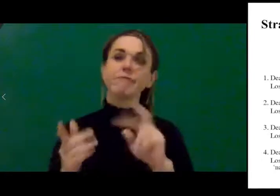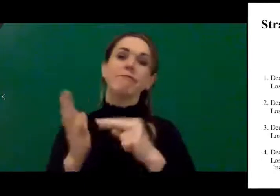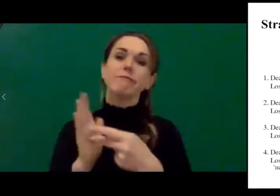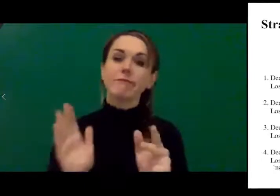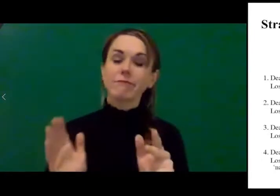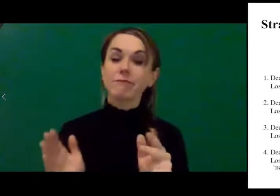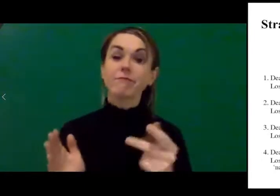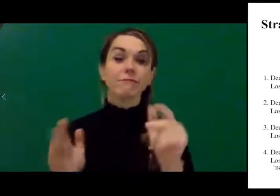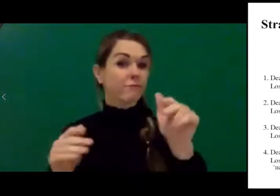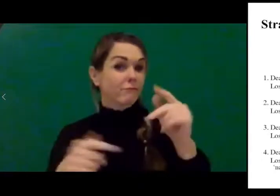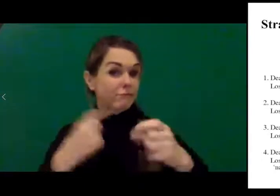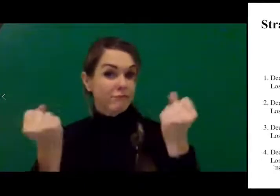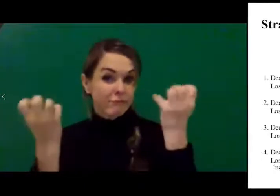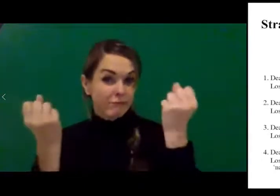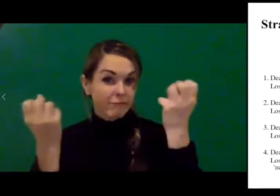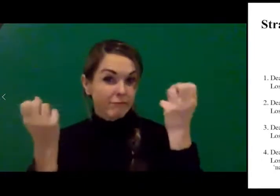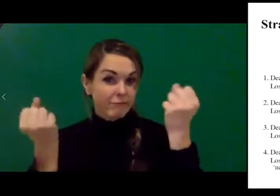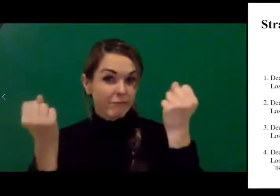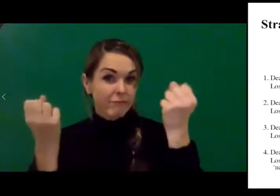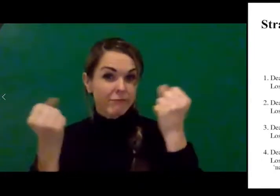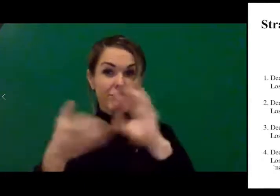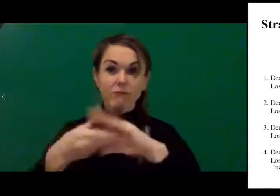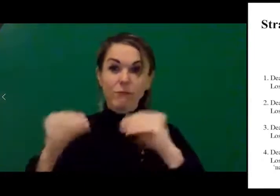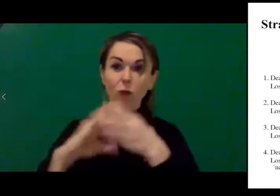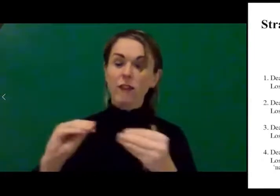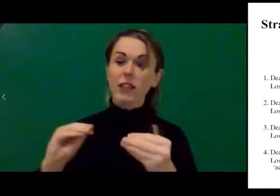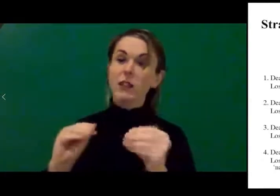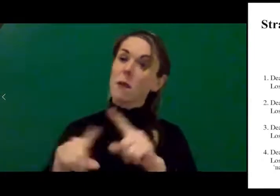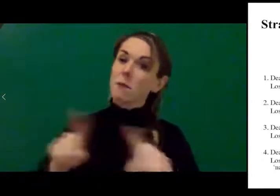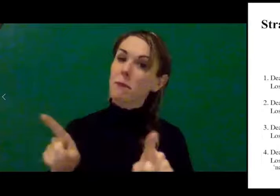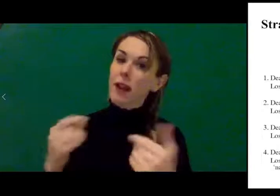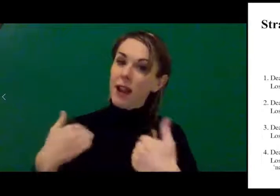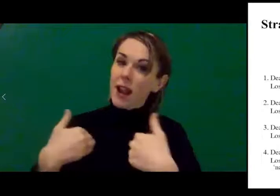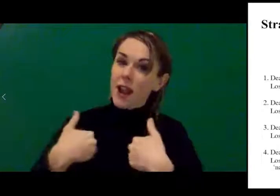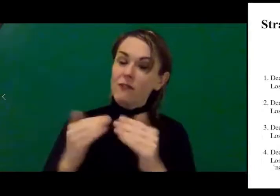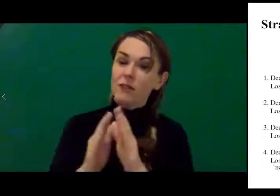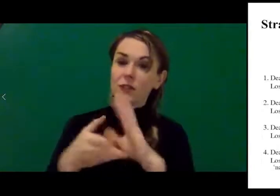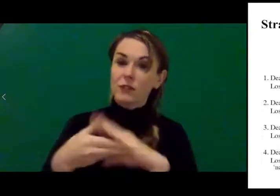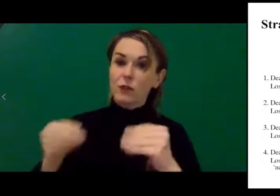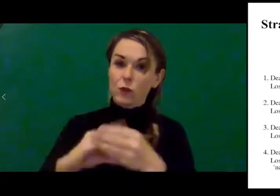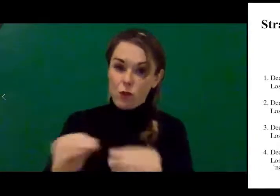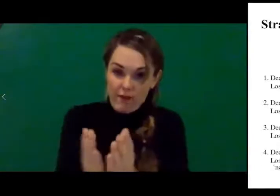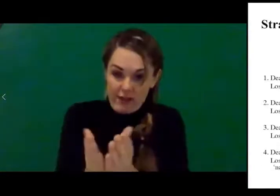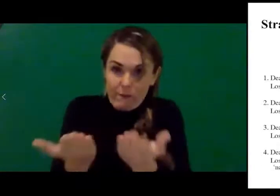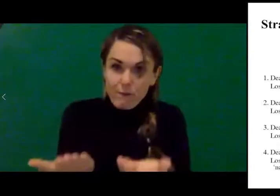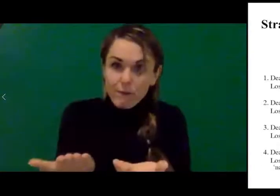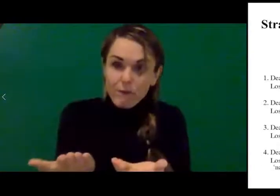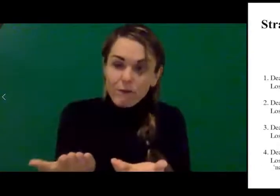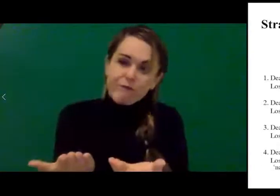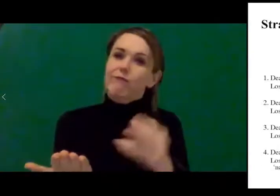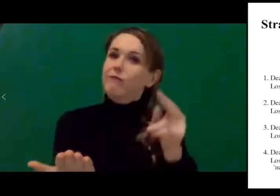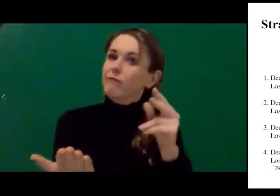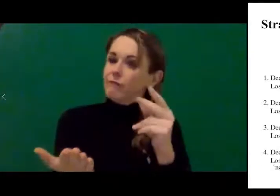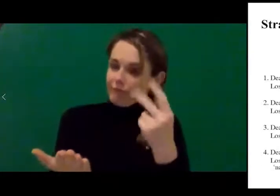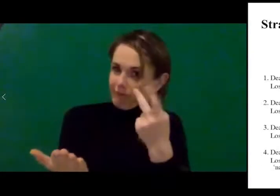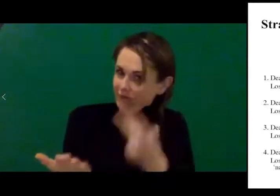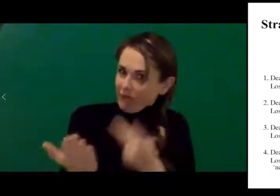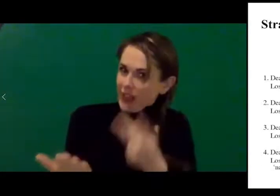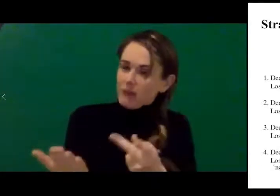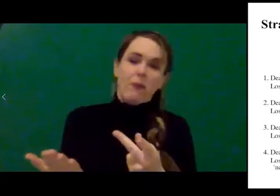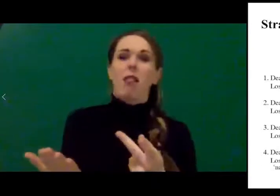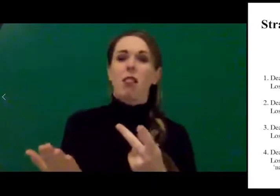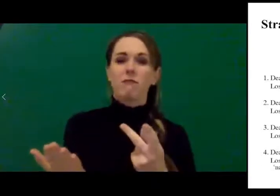you're signing a storybook, you could have it potentially open in front of you and visible is